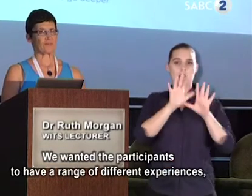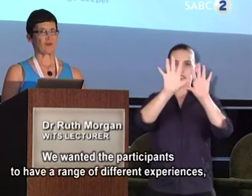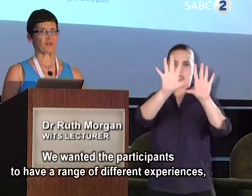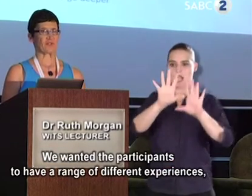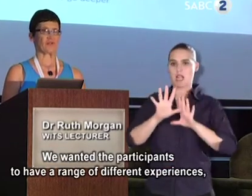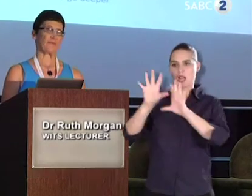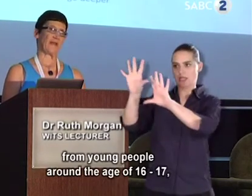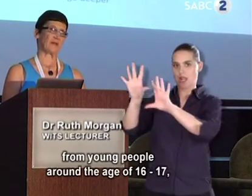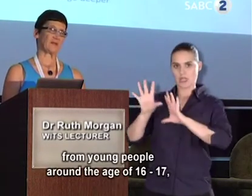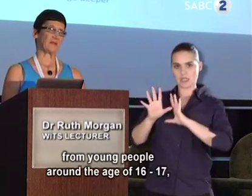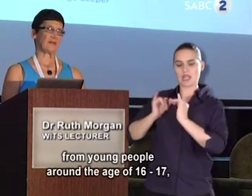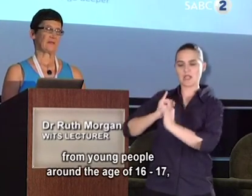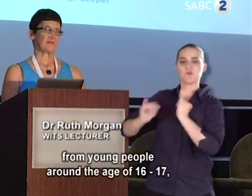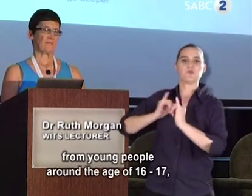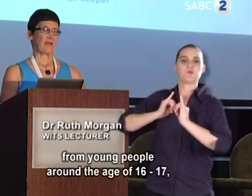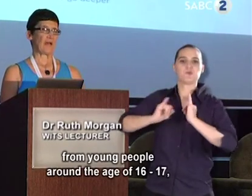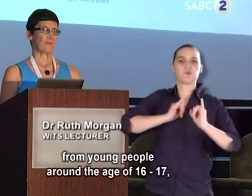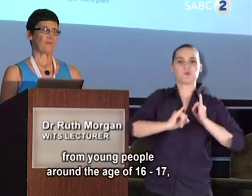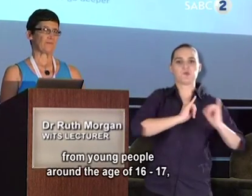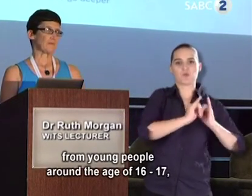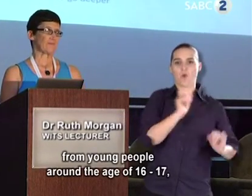of experiences, from young